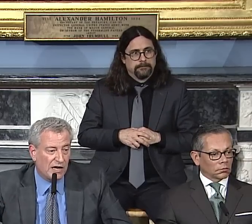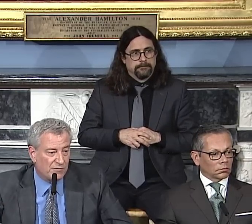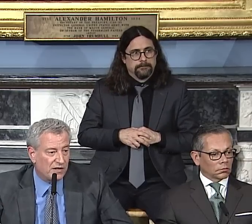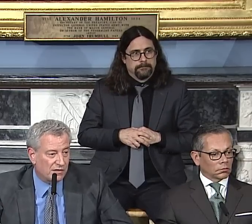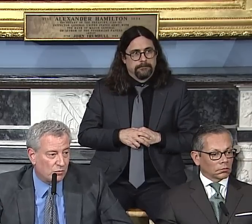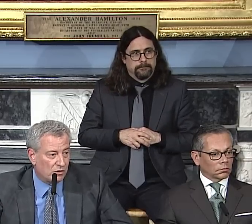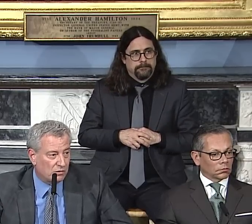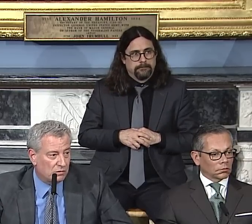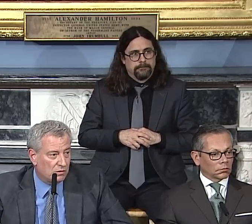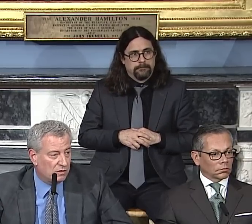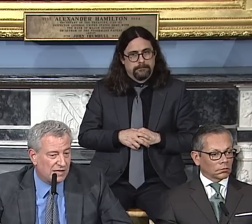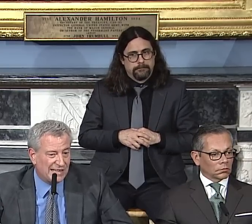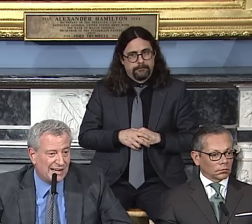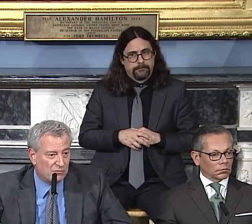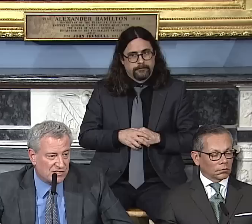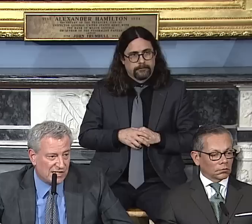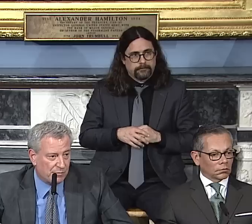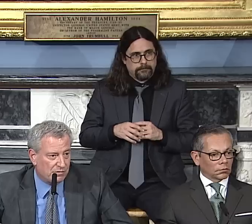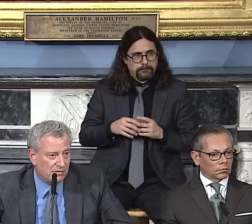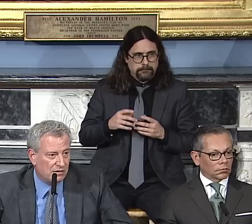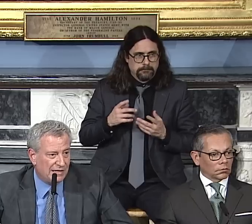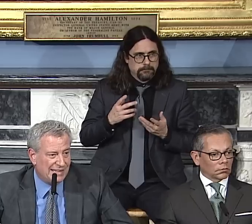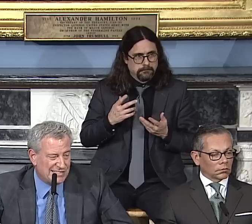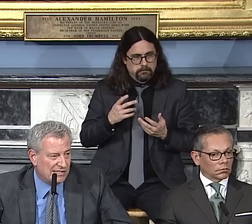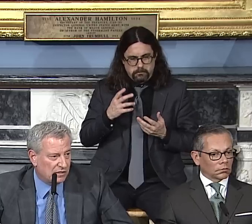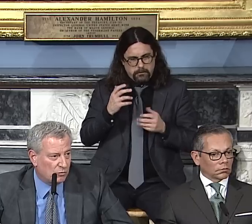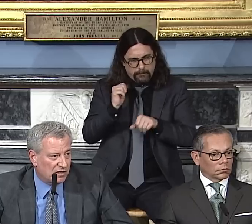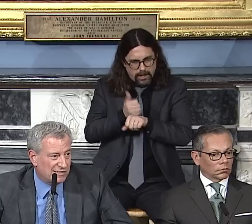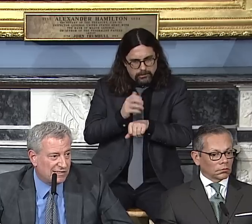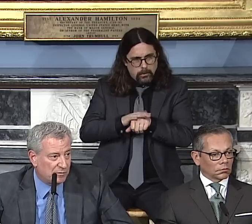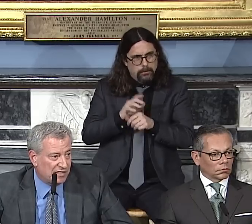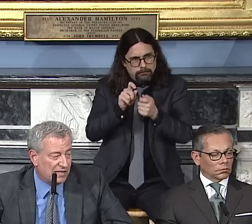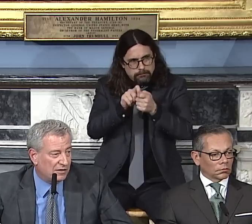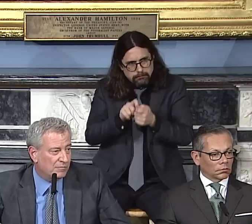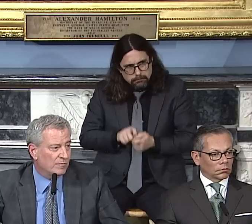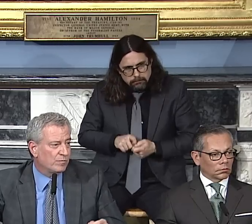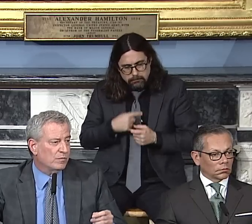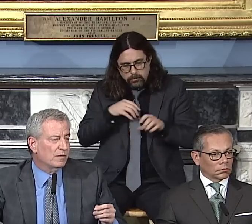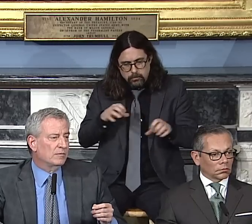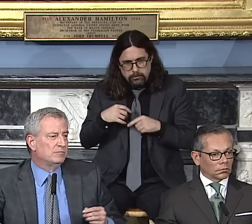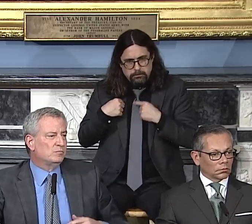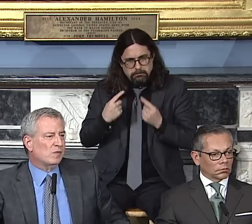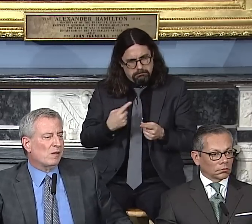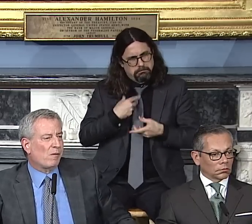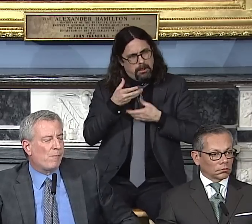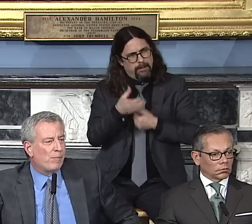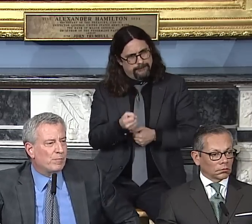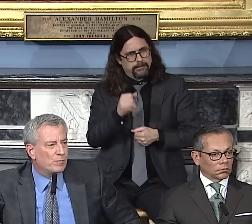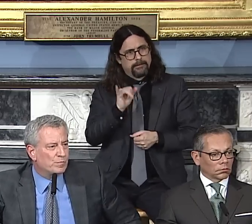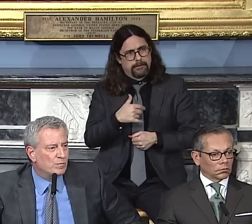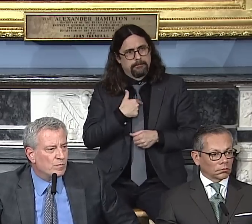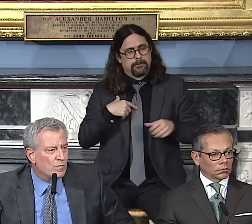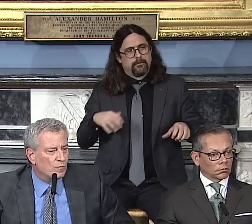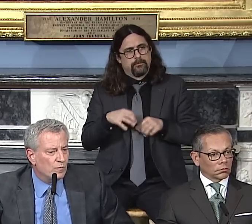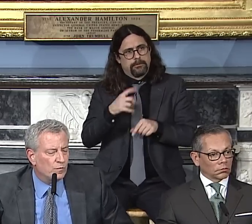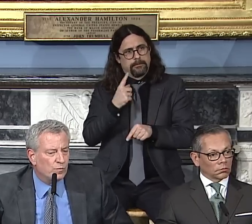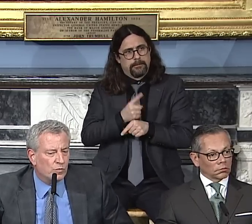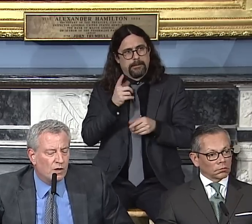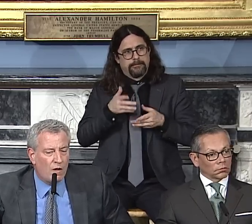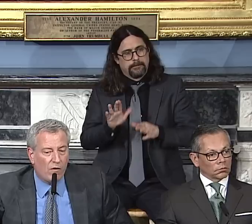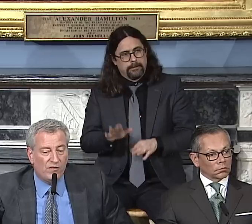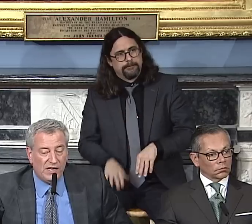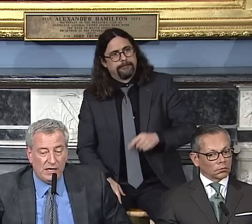very confident that we're taking every step instantly when it's needed to be taken. Can you just say what the tipping point was for the state of